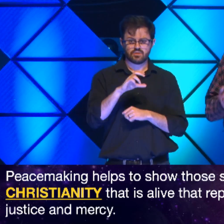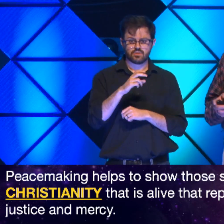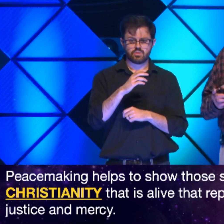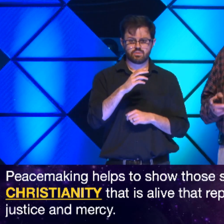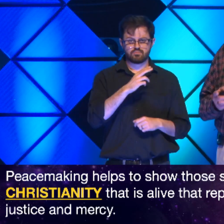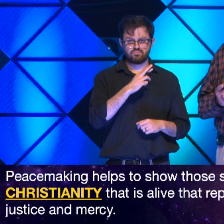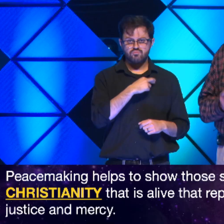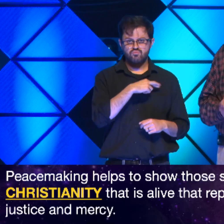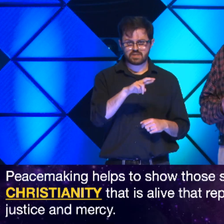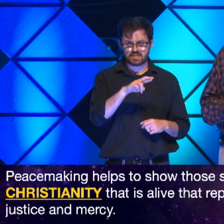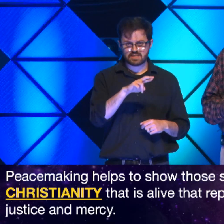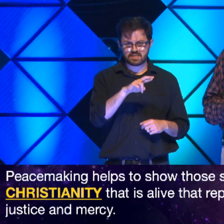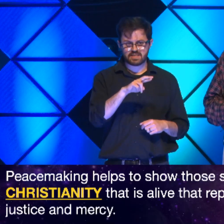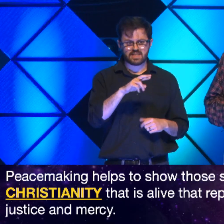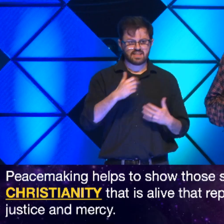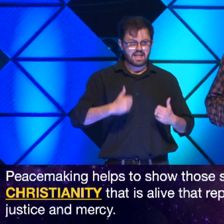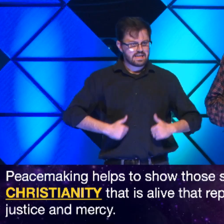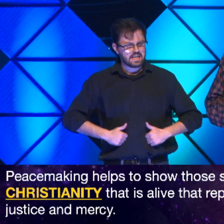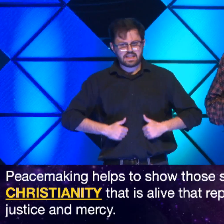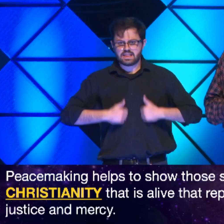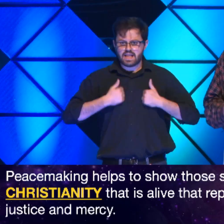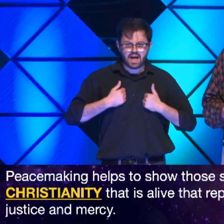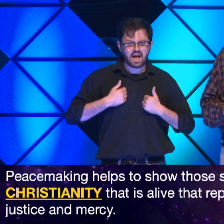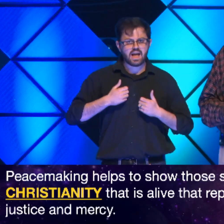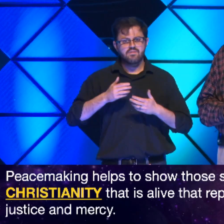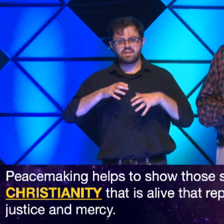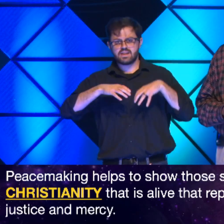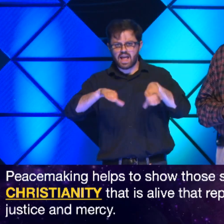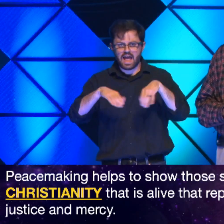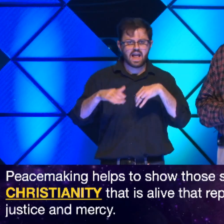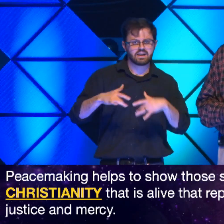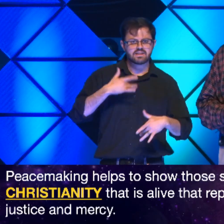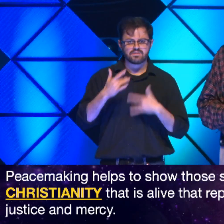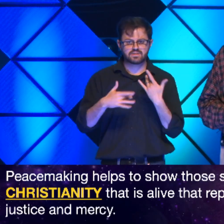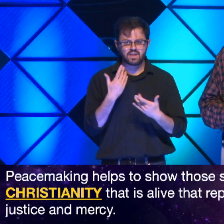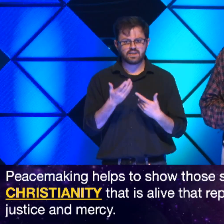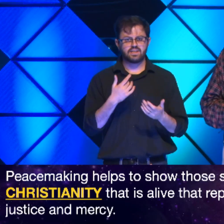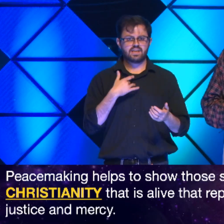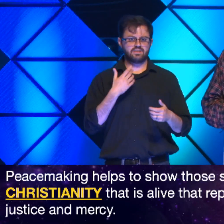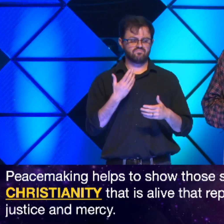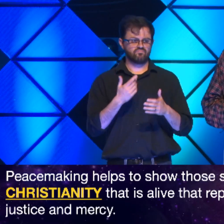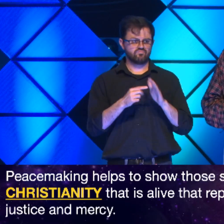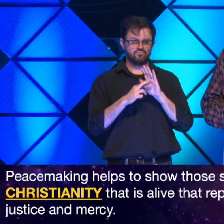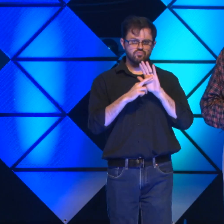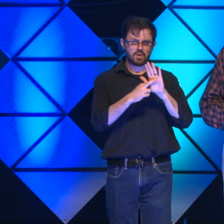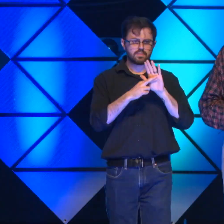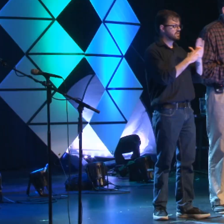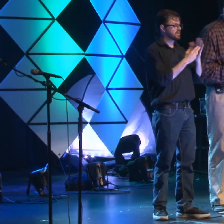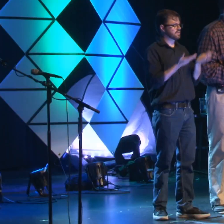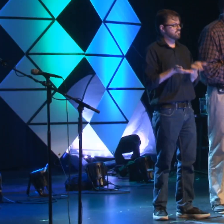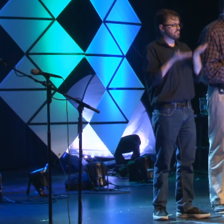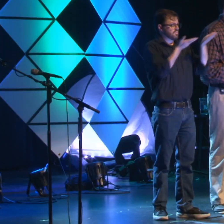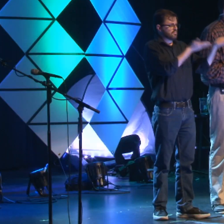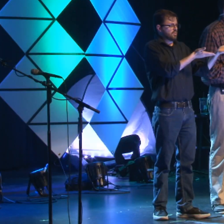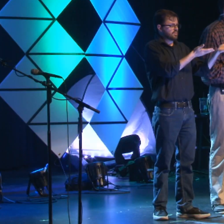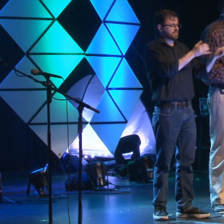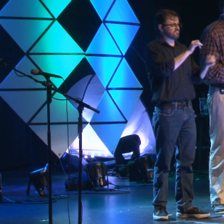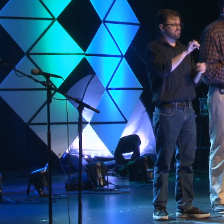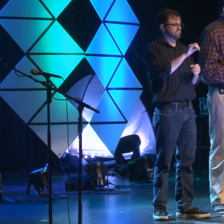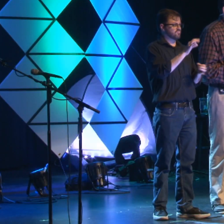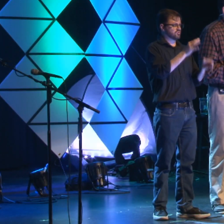that represents the promotion of justice and mercy. So where is your